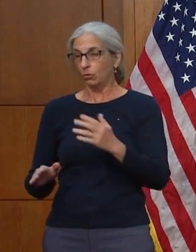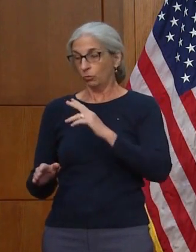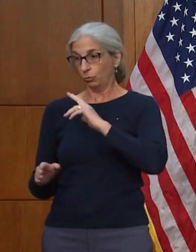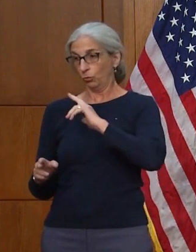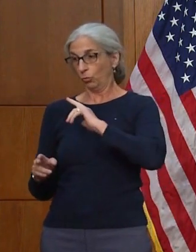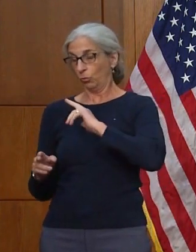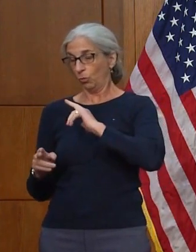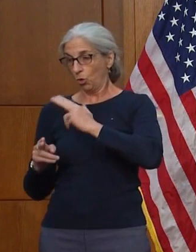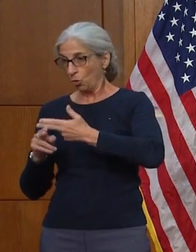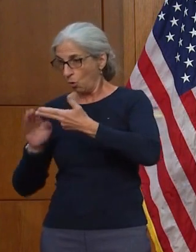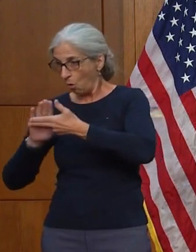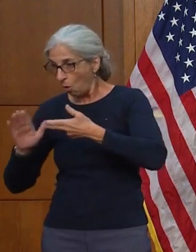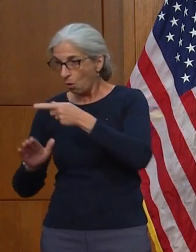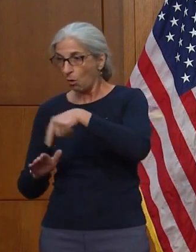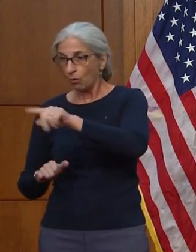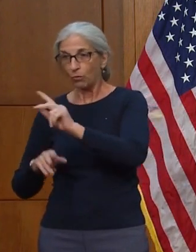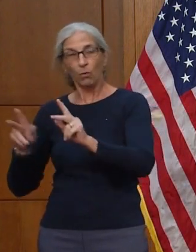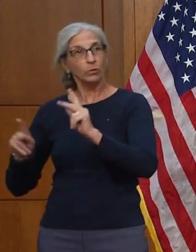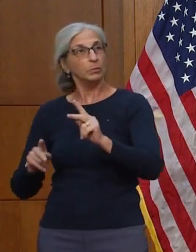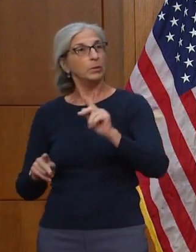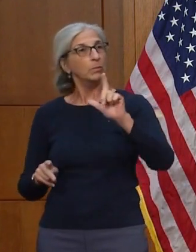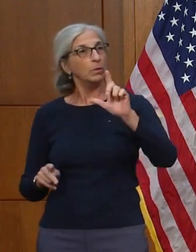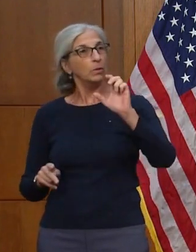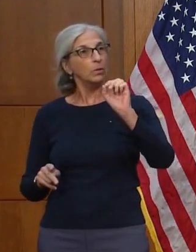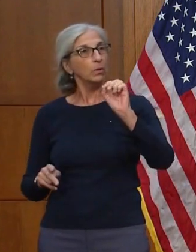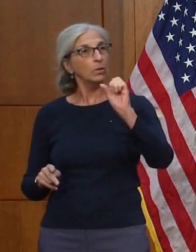them as losers and suckers,